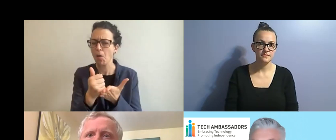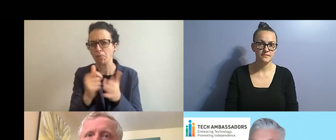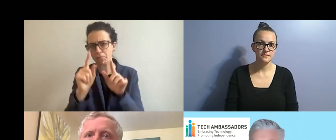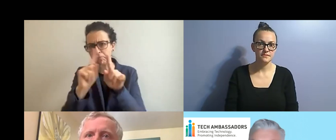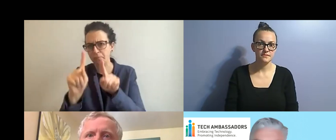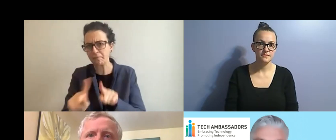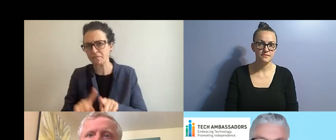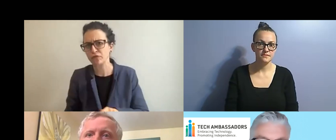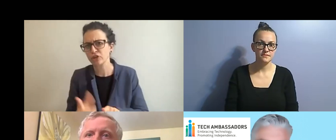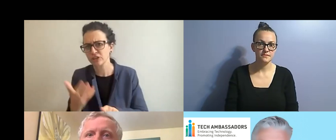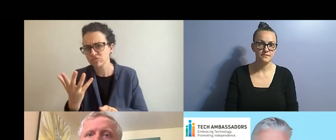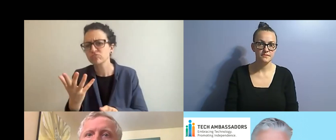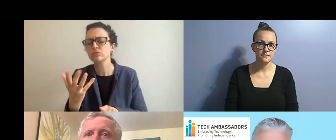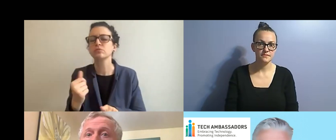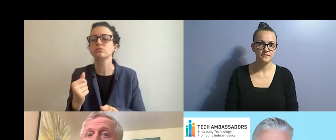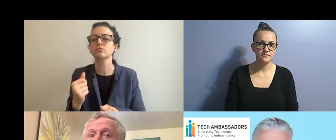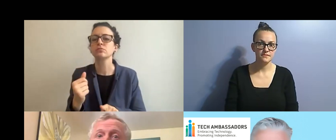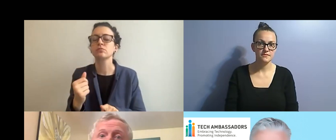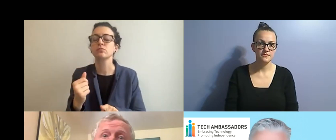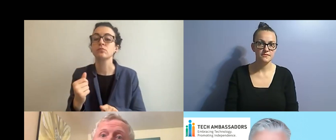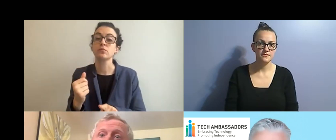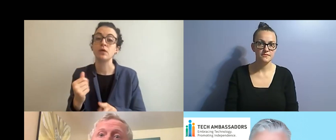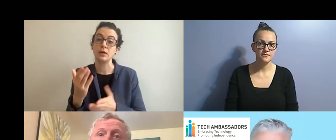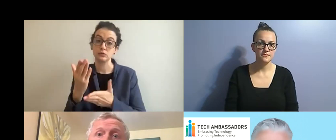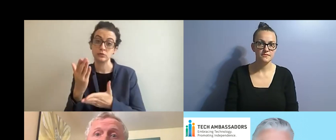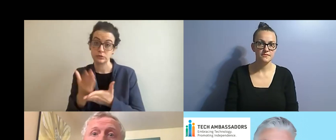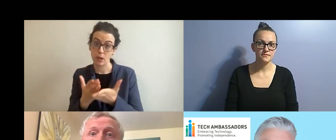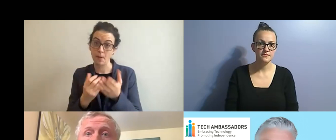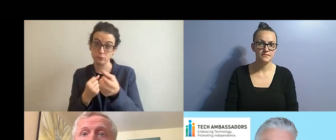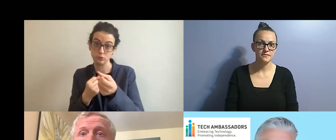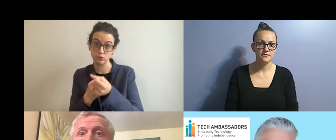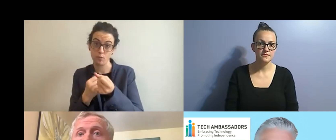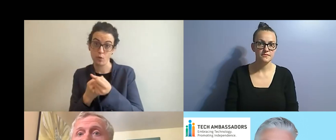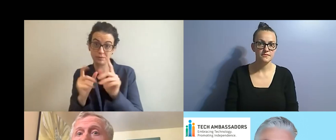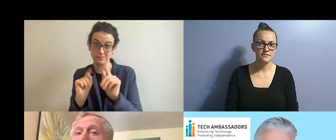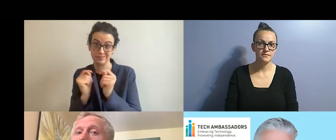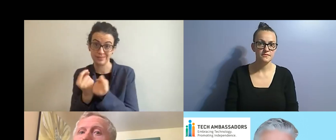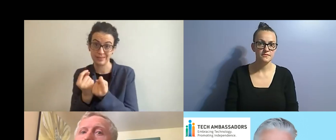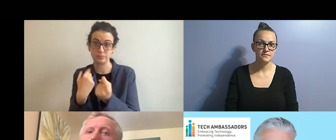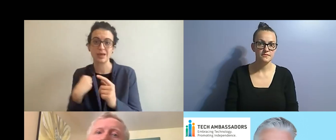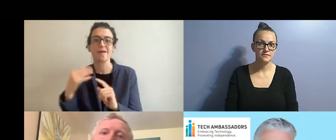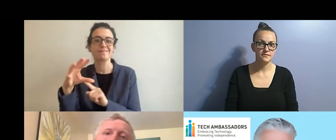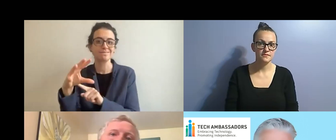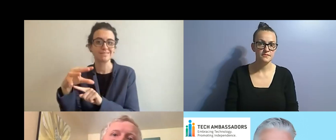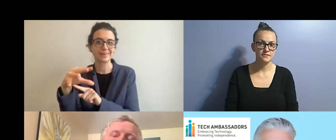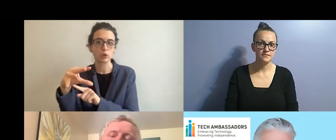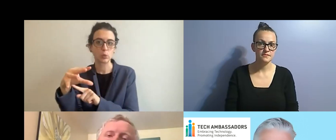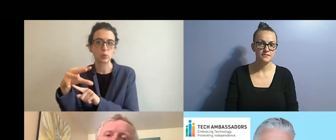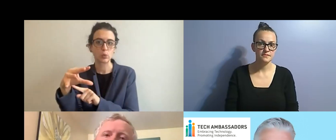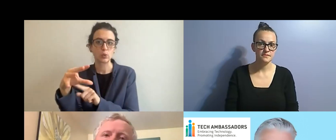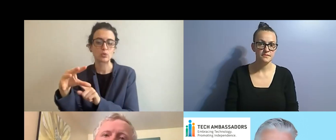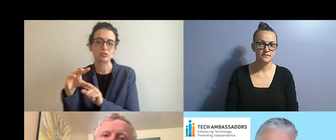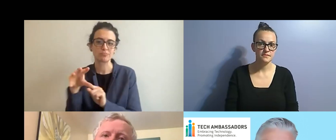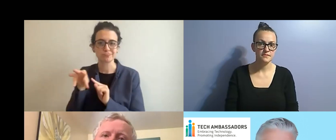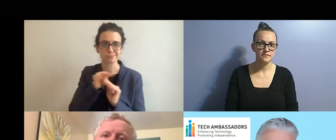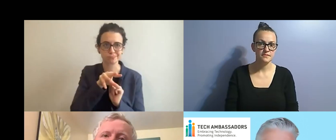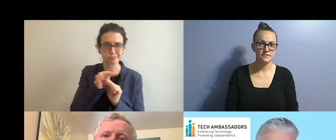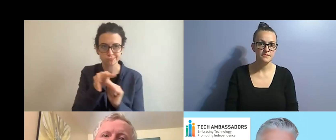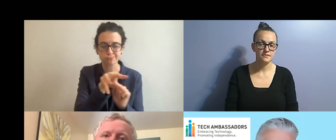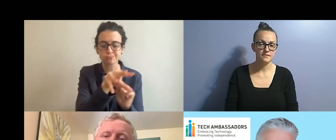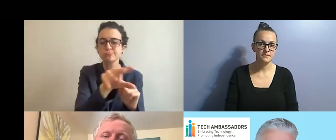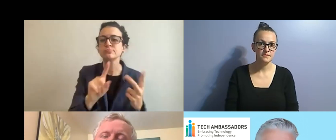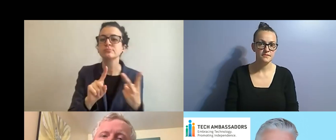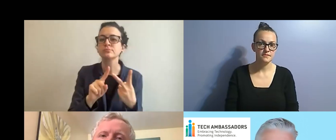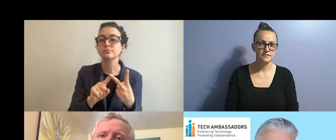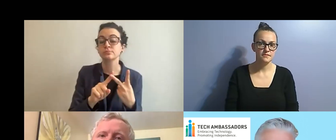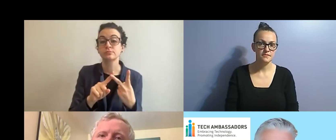support one may have a video that they can see, or the other can